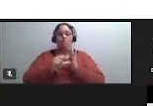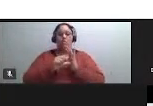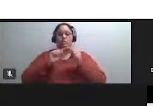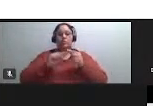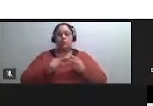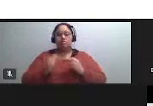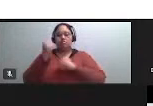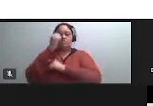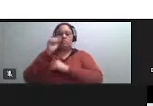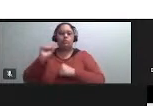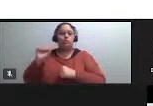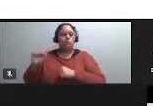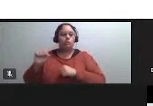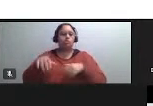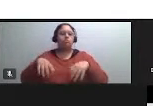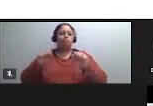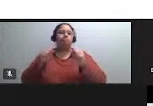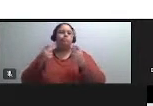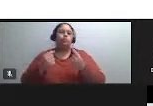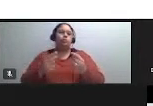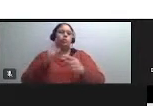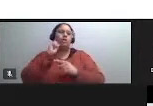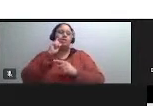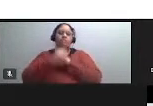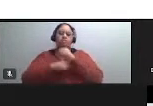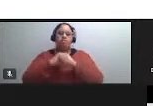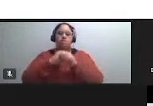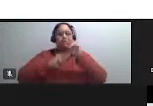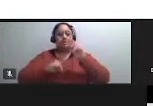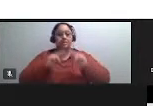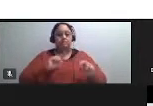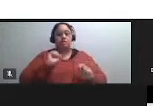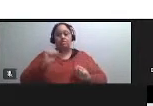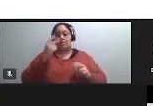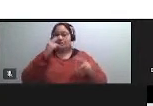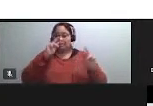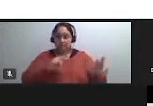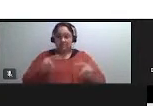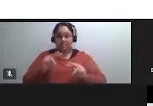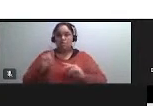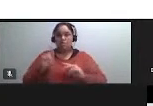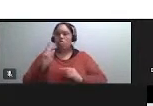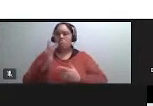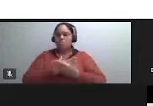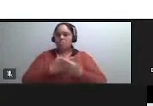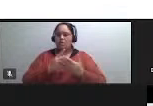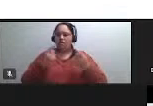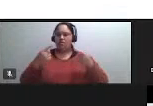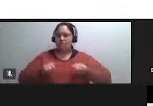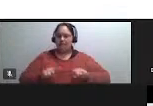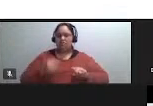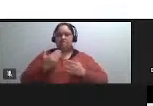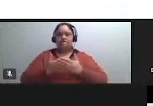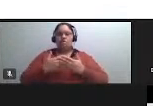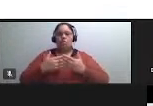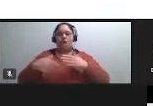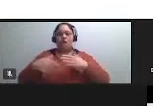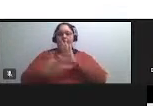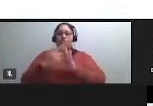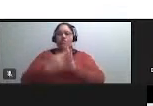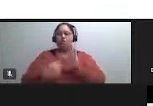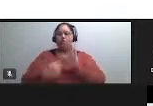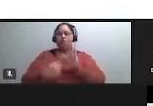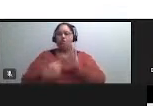Office undertakes an annual assessment where they determine what aspects of compliance with regard to the Act we